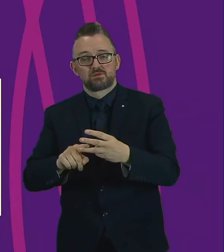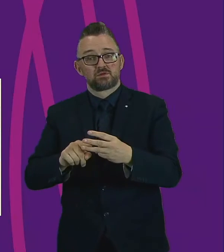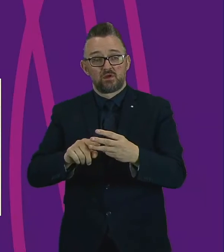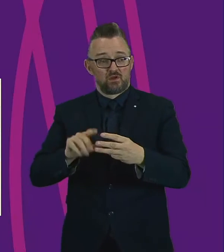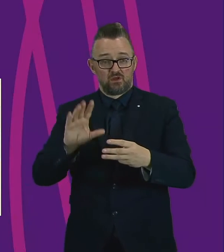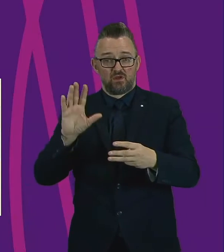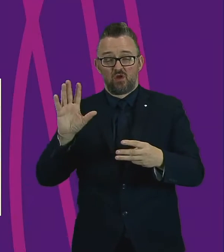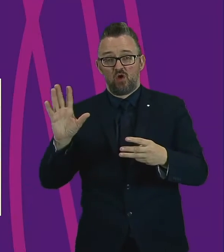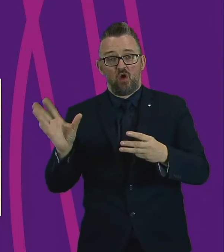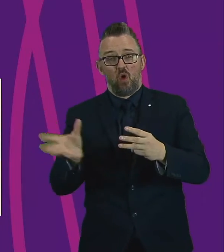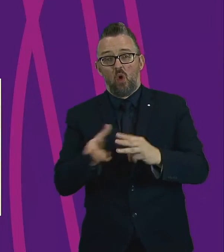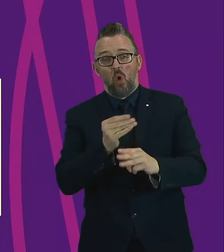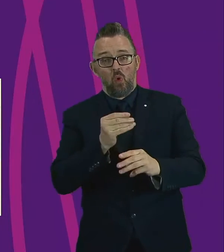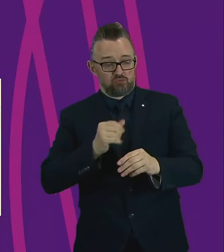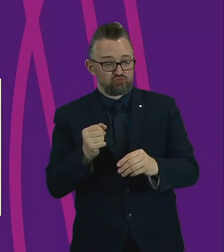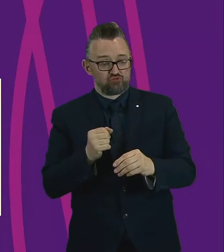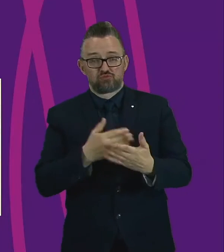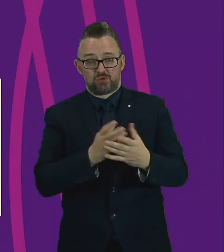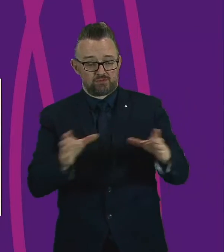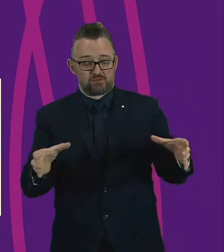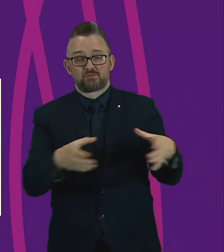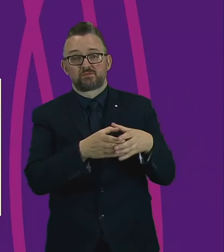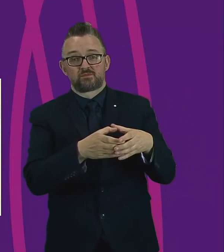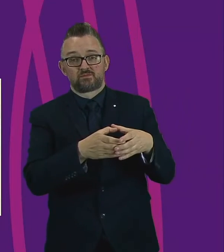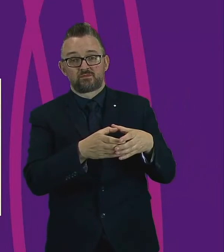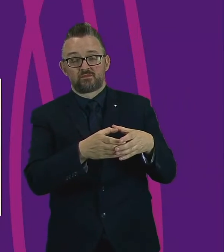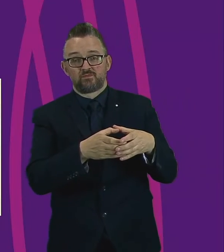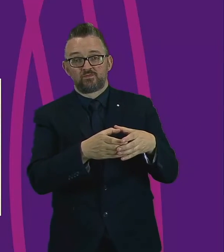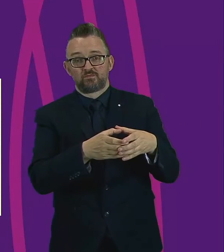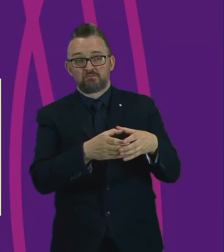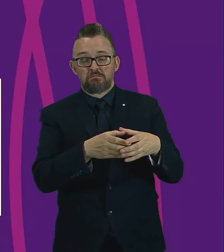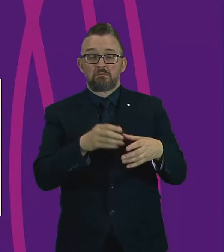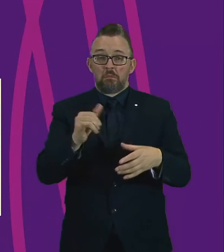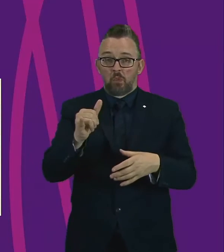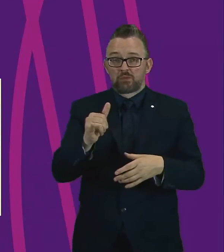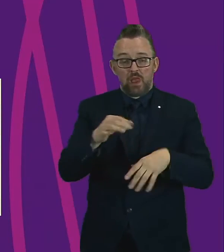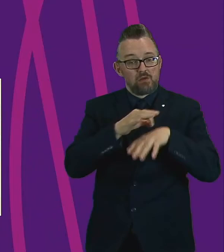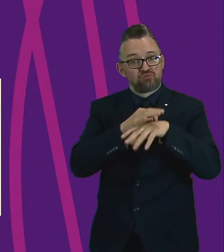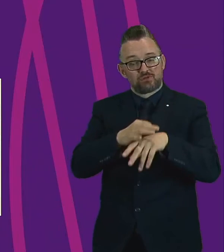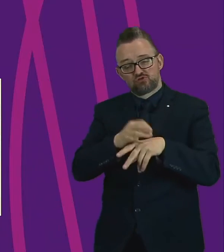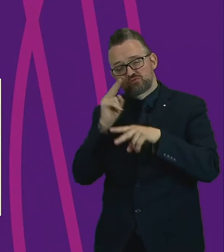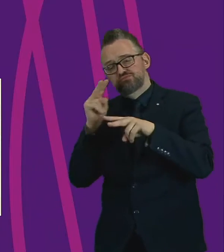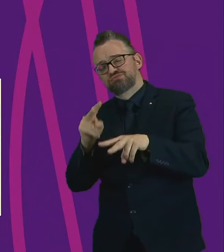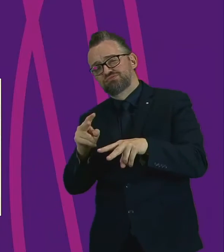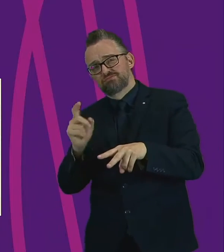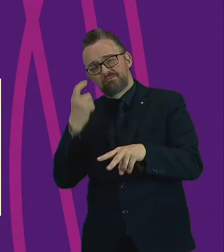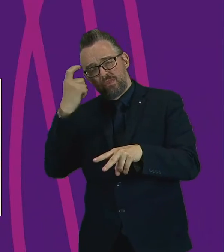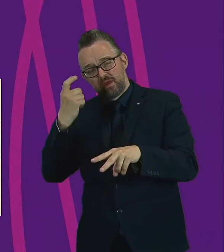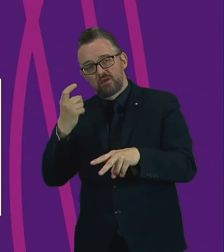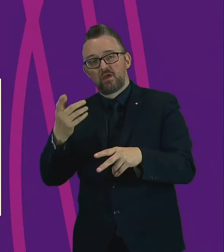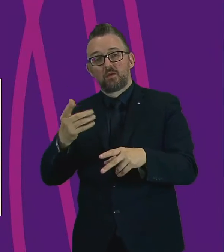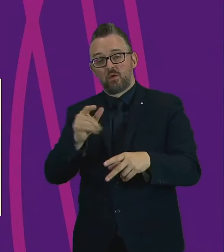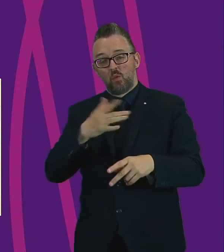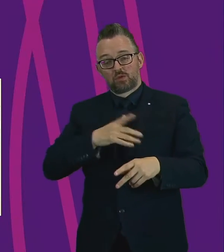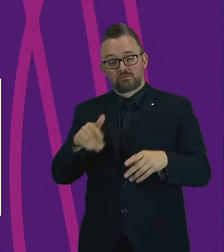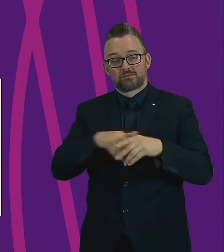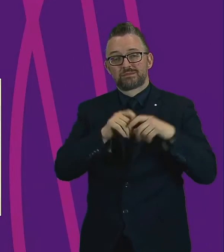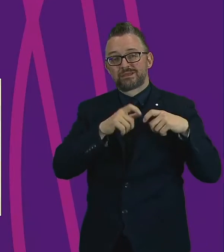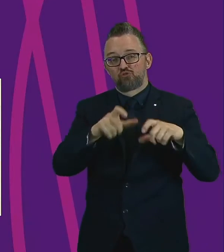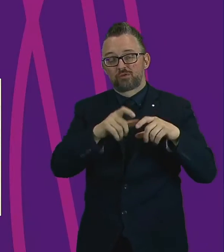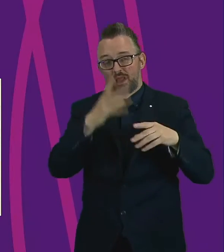parts of Scotland. We could look at apprenticeships for young people, carrying on in education,